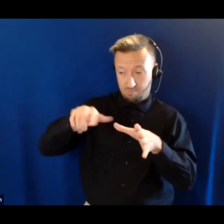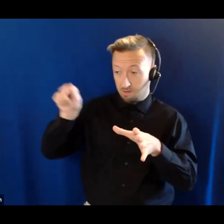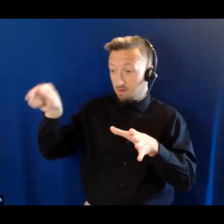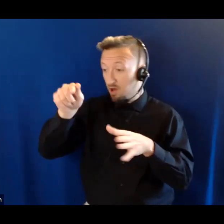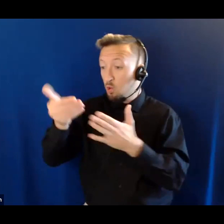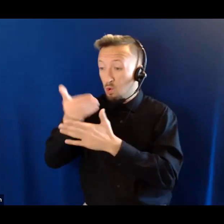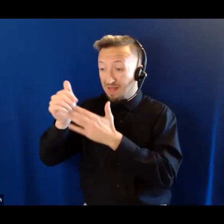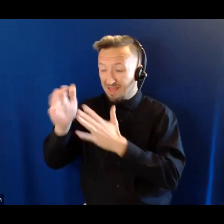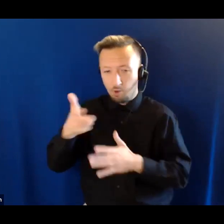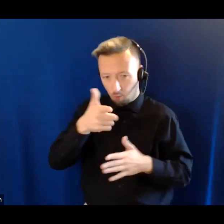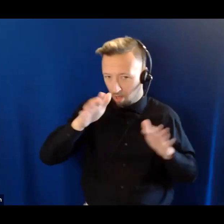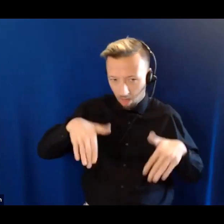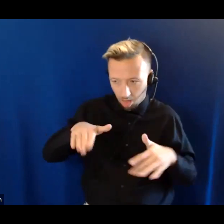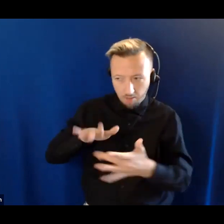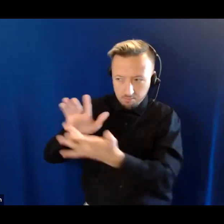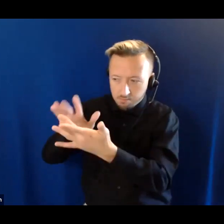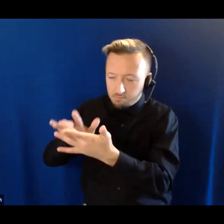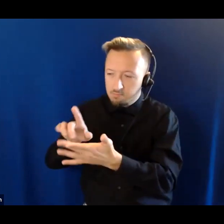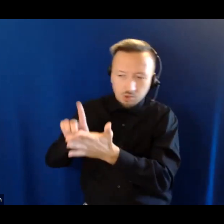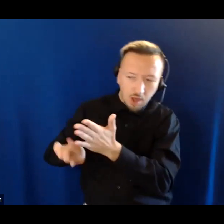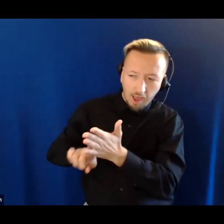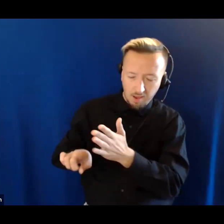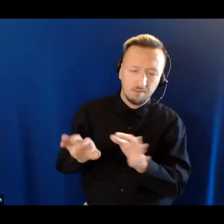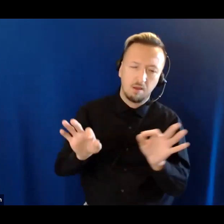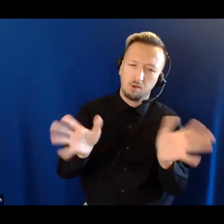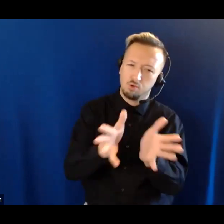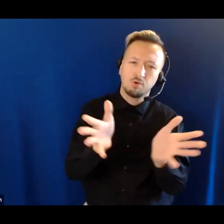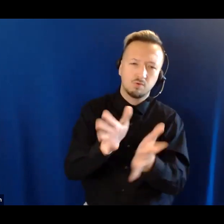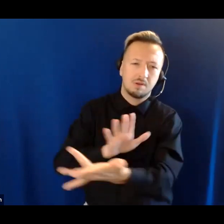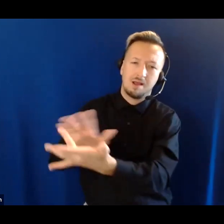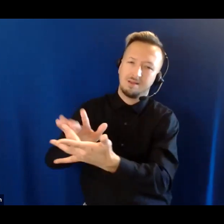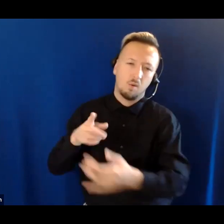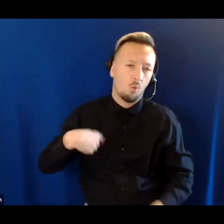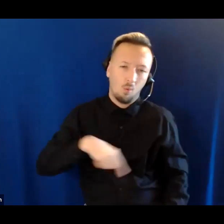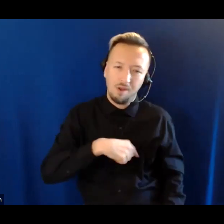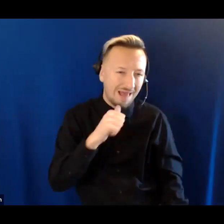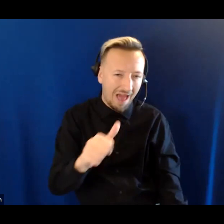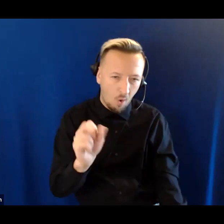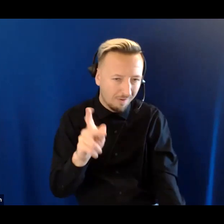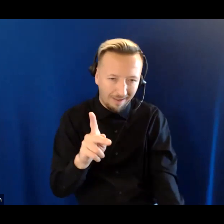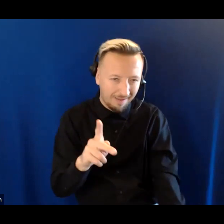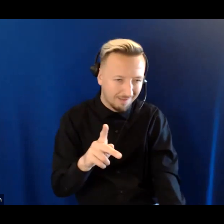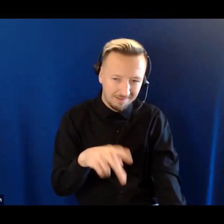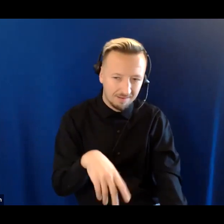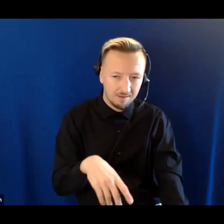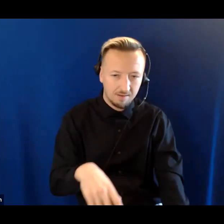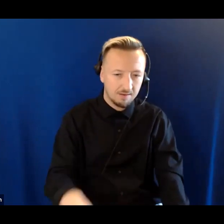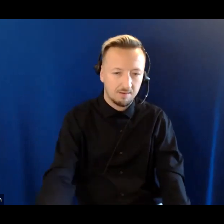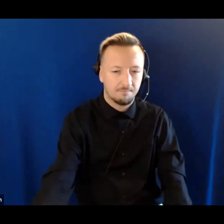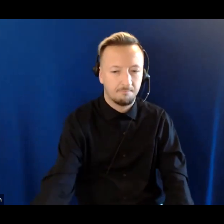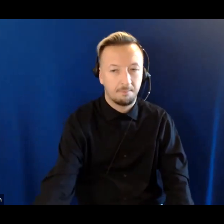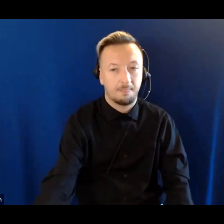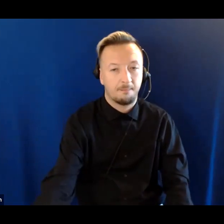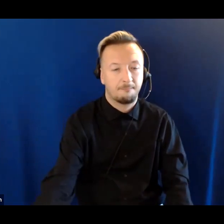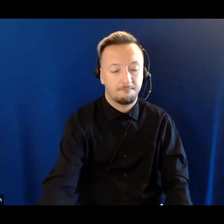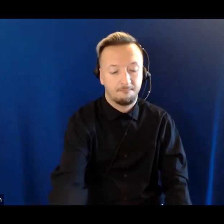that, I urge you to check in with them, because we are not okay. You know, I have